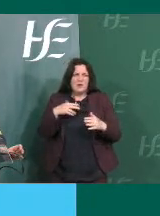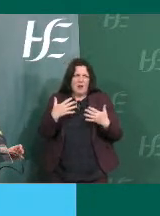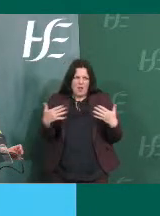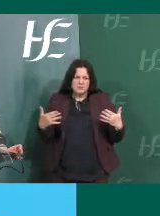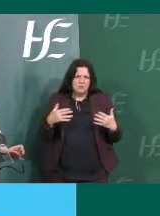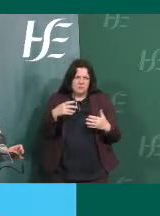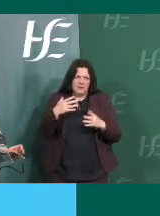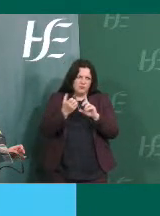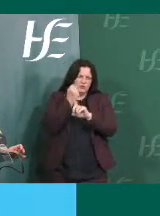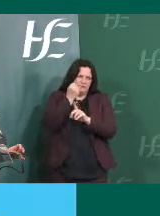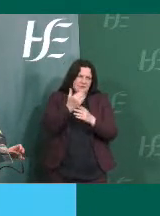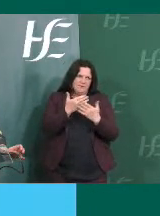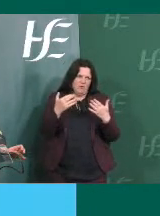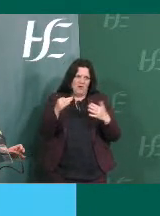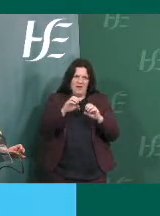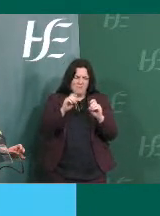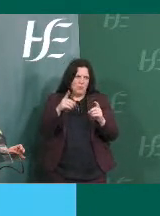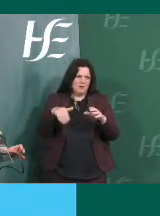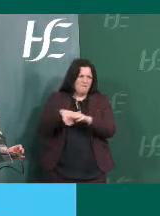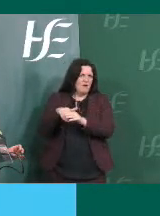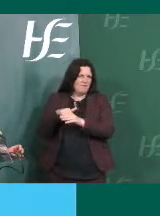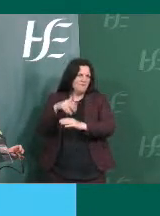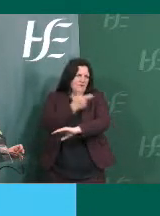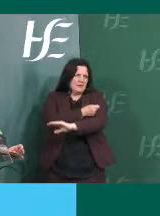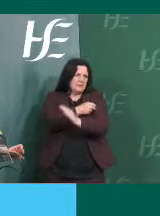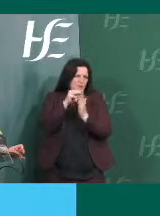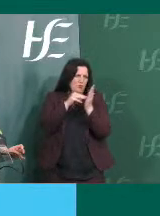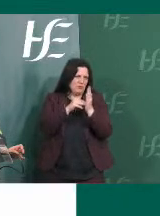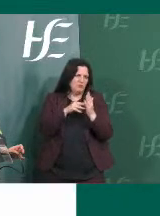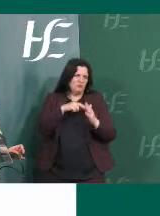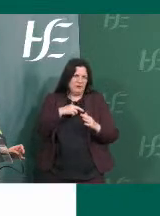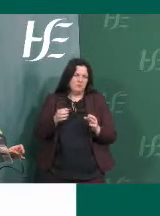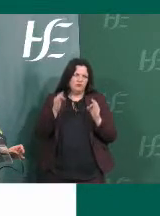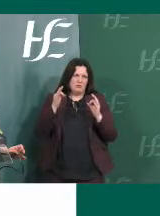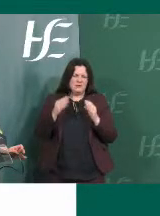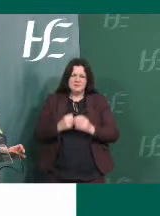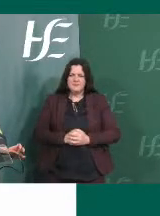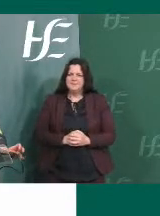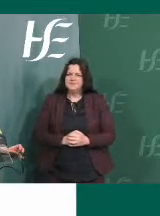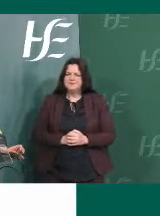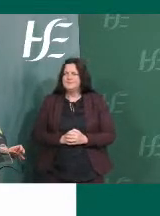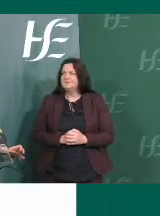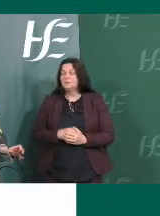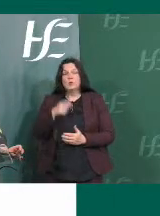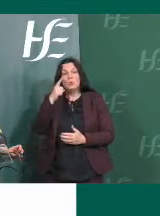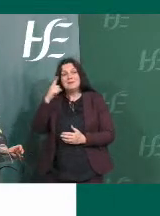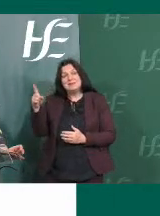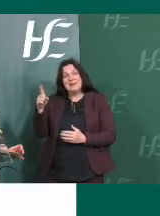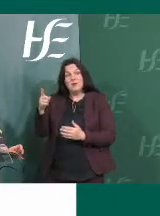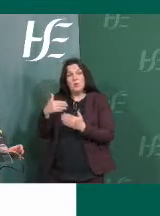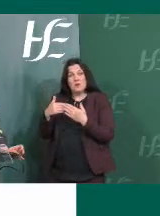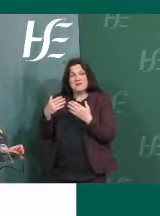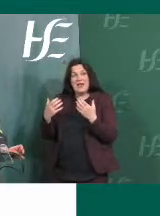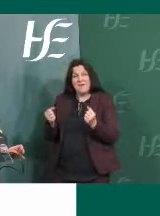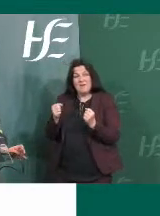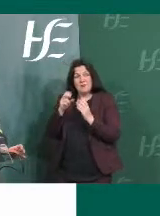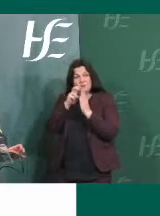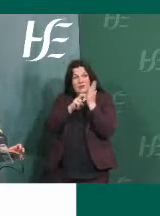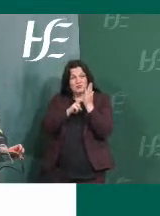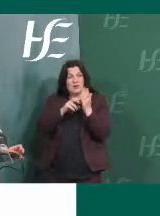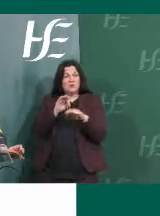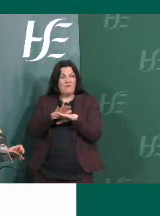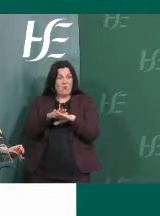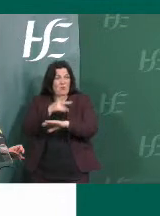So it has been a great achievement already in terms of what we've done for the programme. And we can see in terms of registrations for